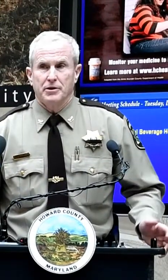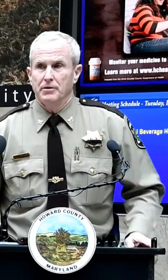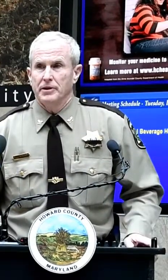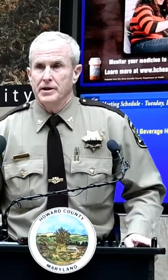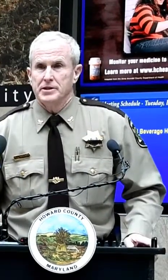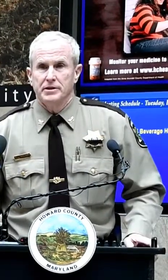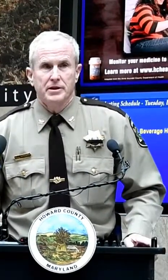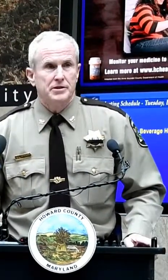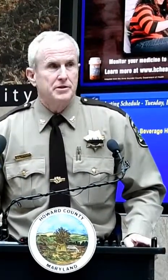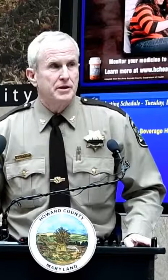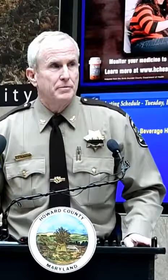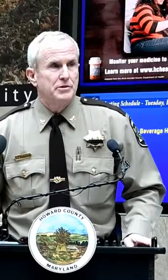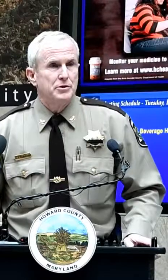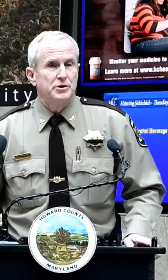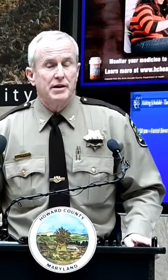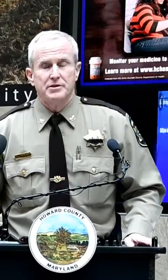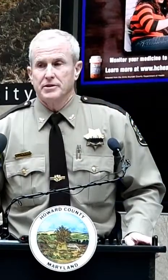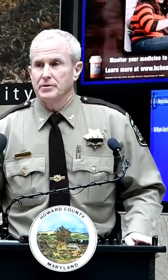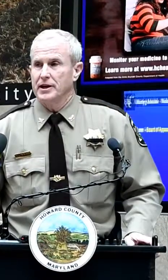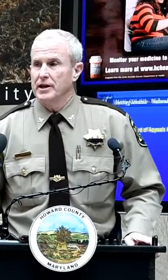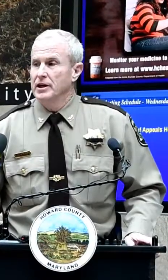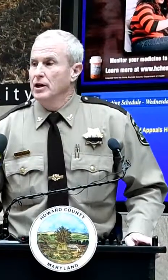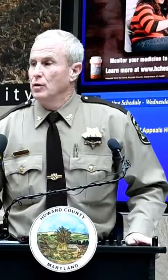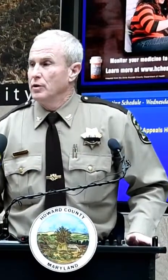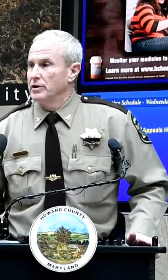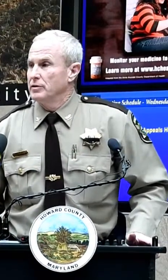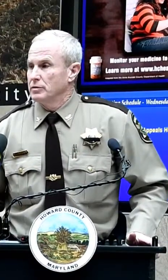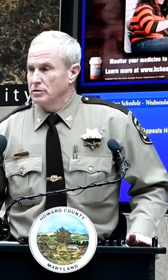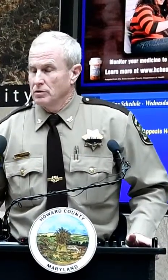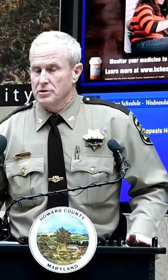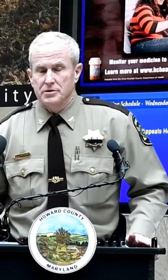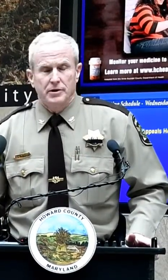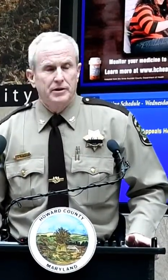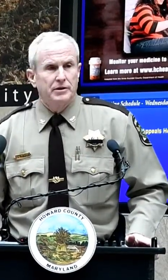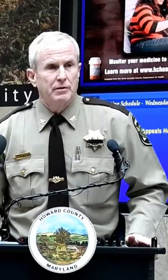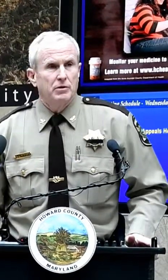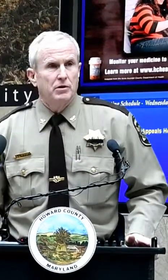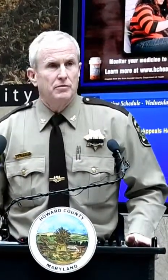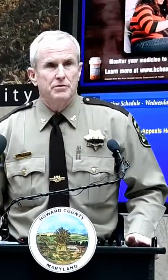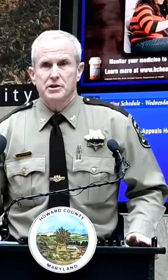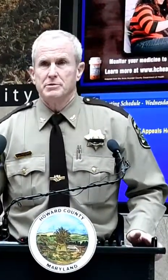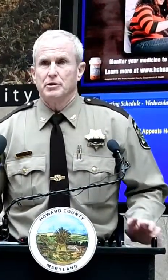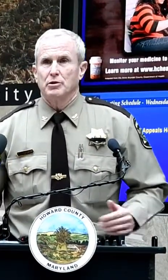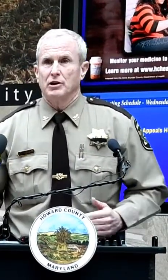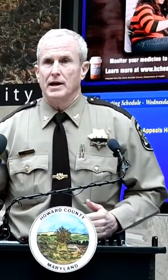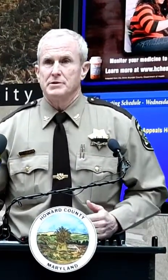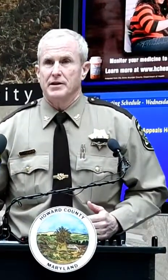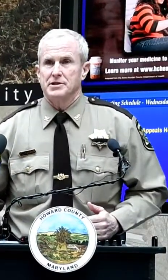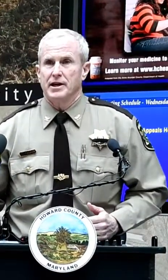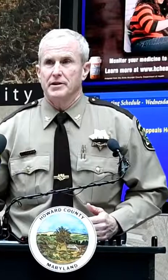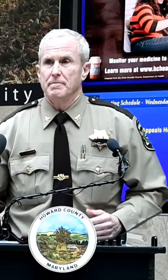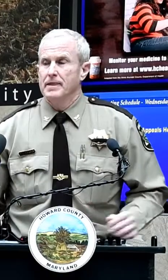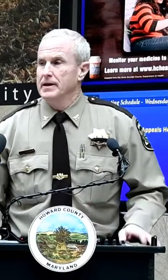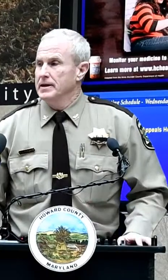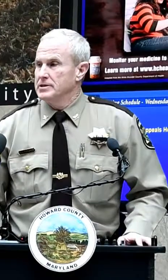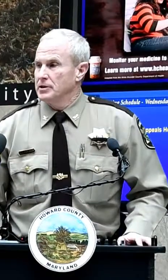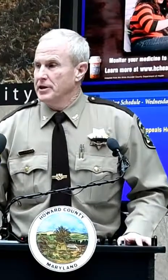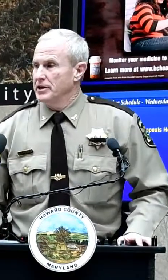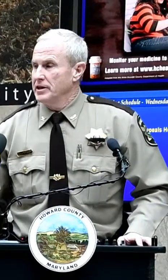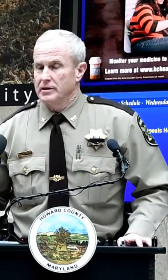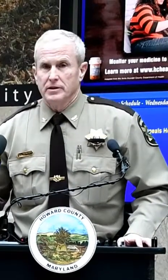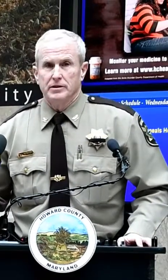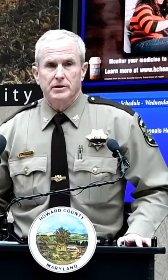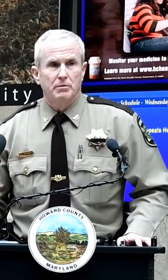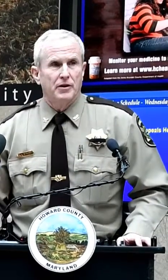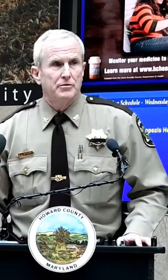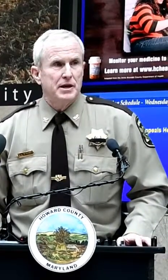courtroom security, as he does and our deputies do every single day, when across the radio came a call for a subject who had collapsed outside. So